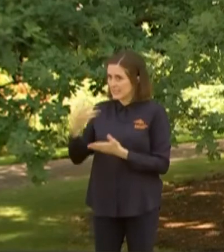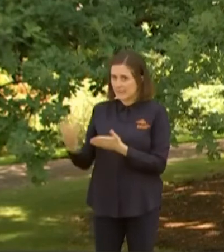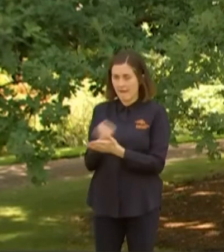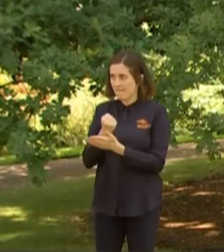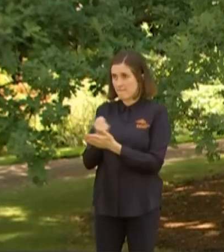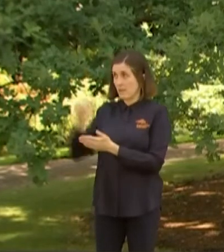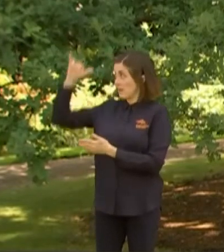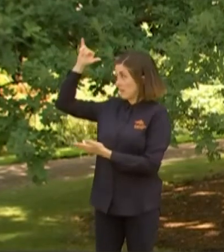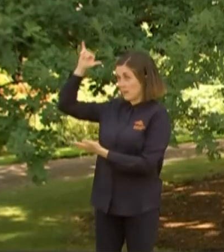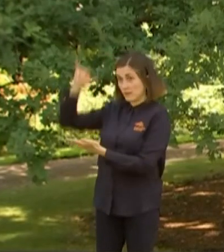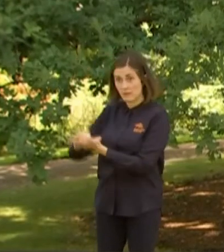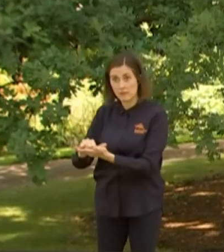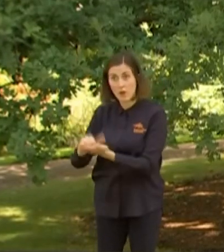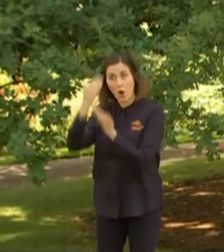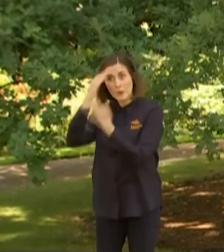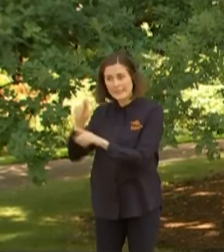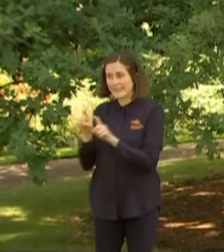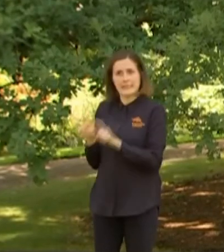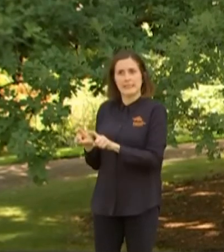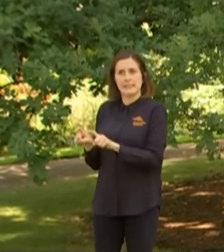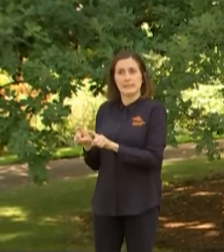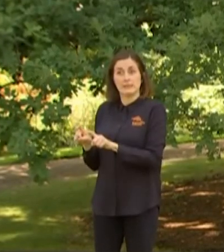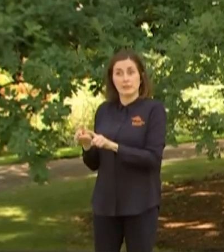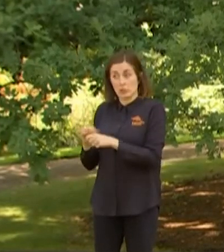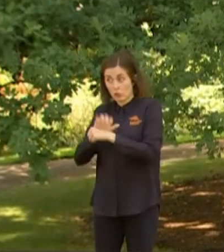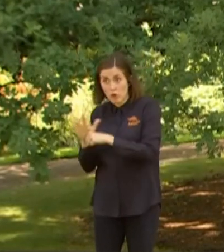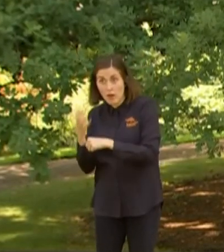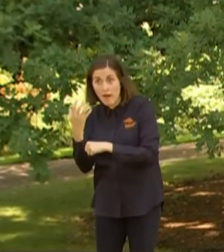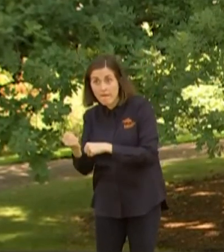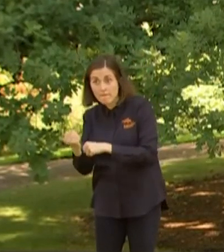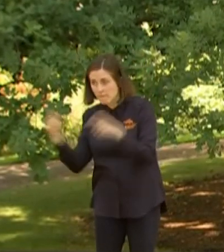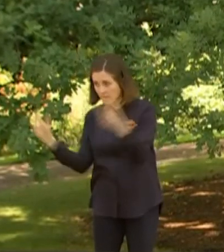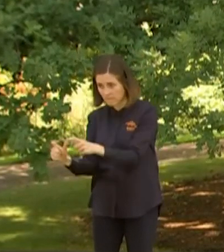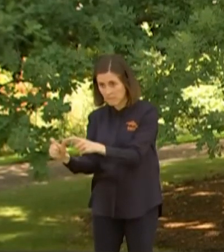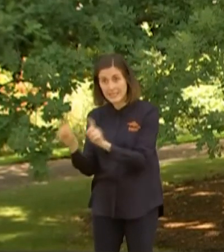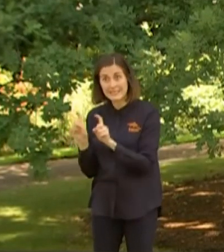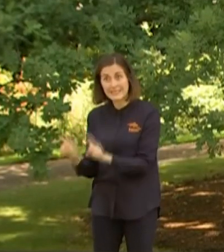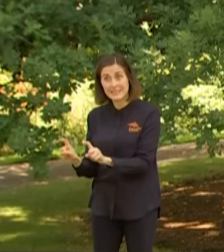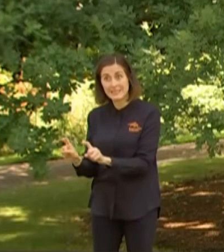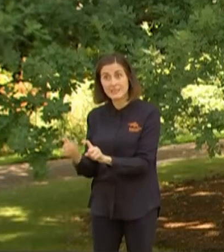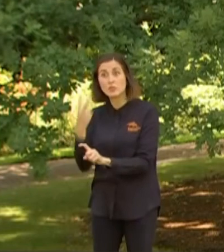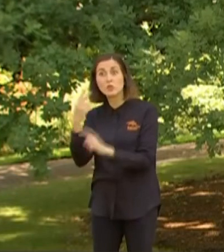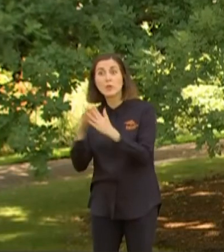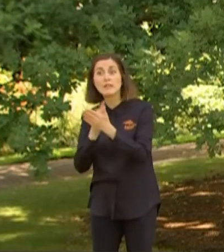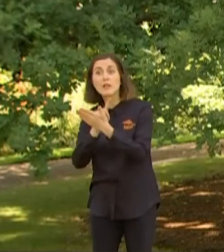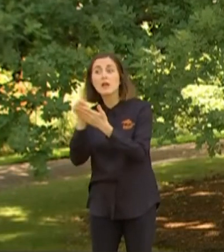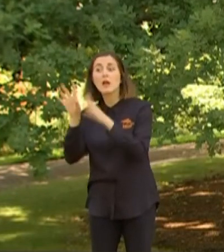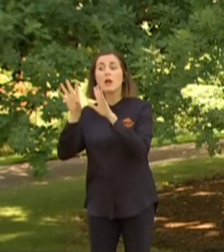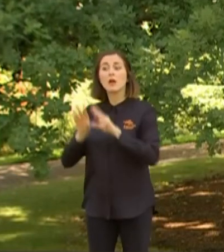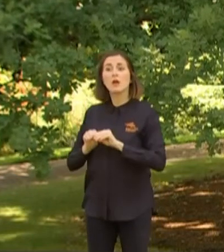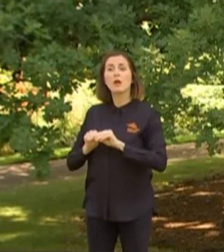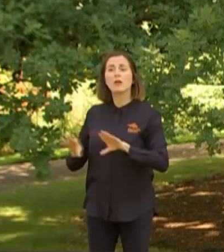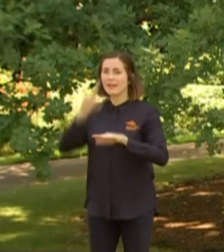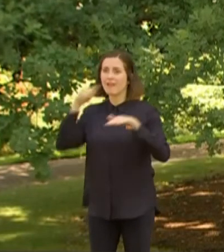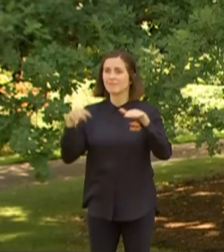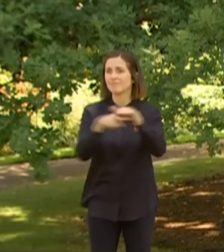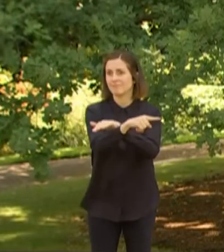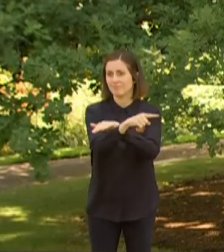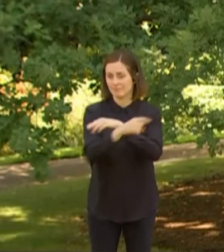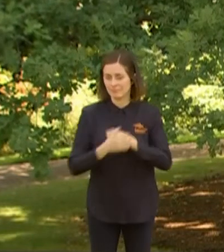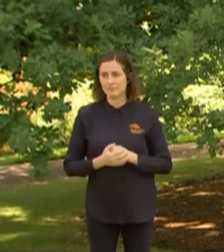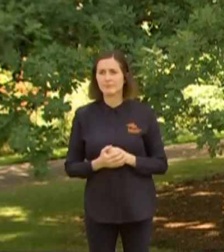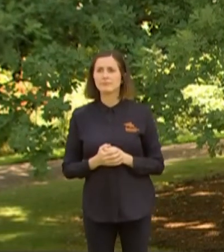the experience, not just here in Victoria, but in other capital cities across our nation. The other point that I want to